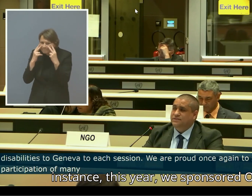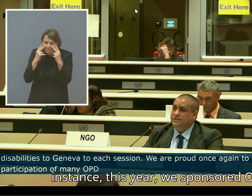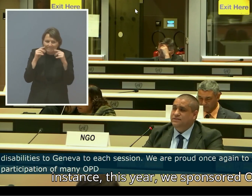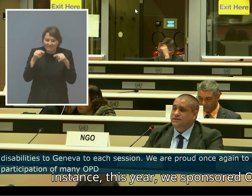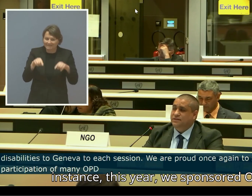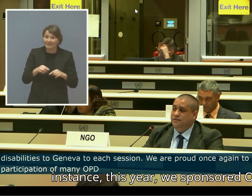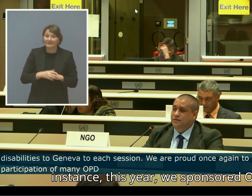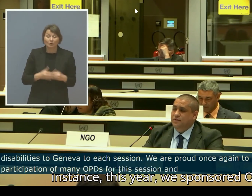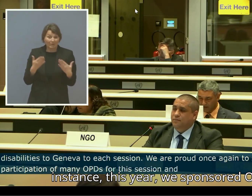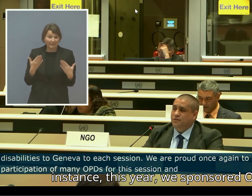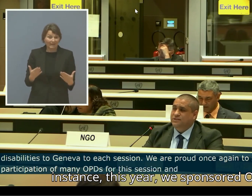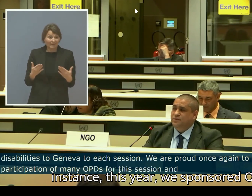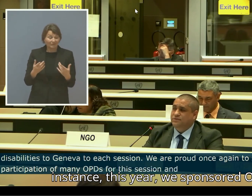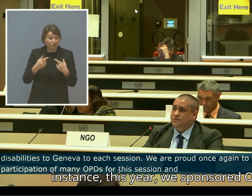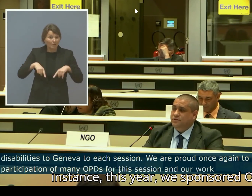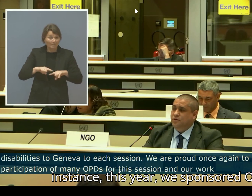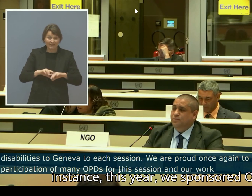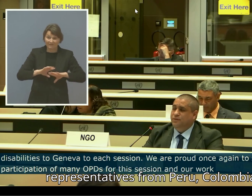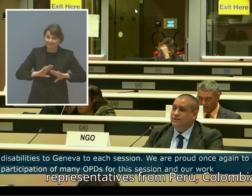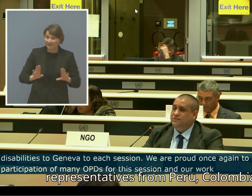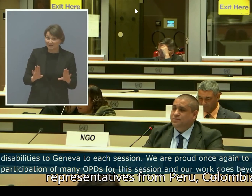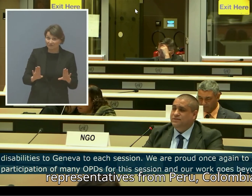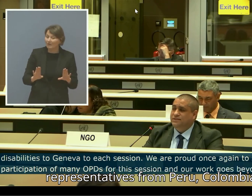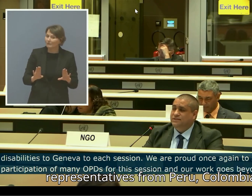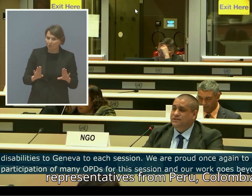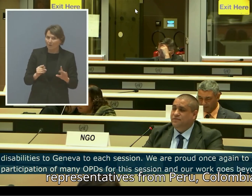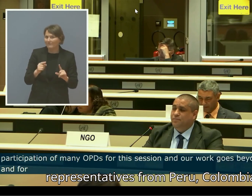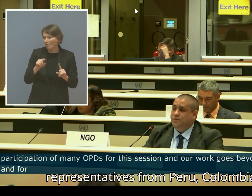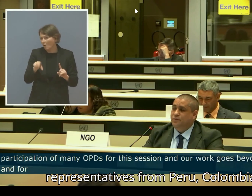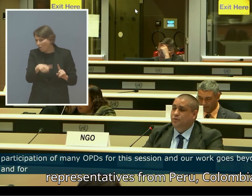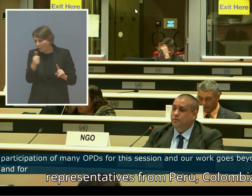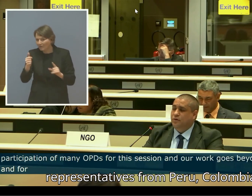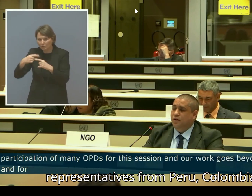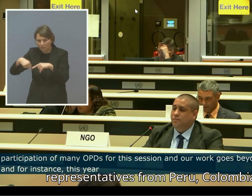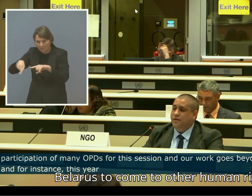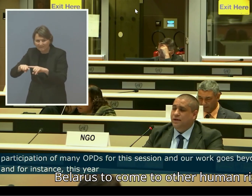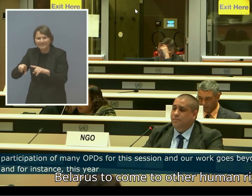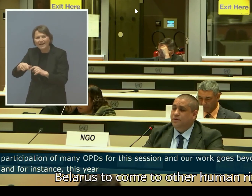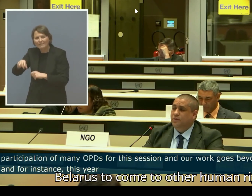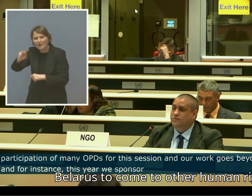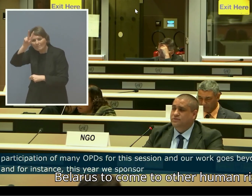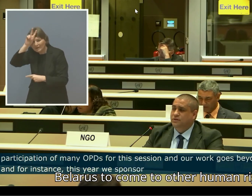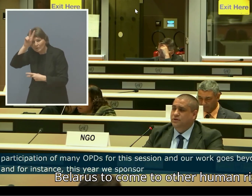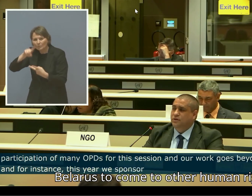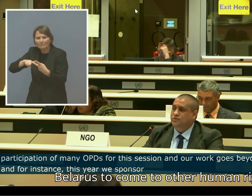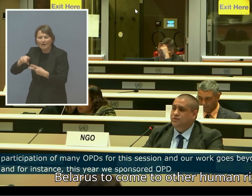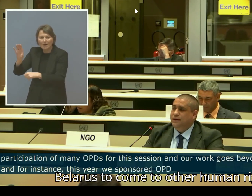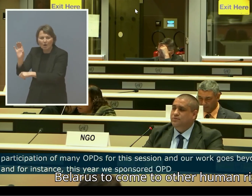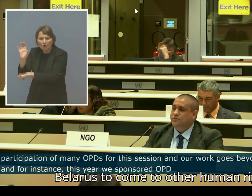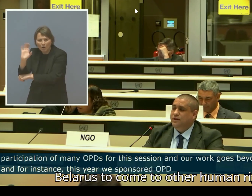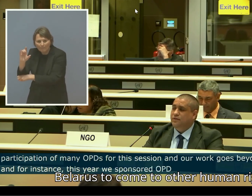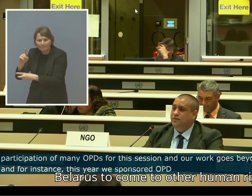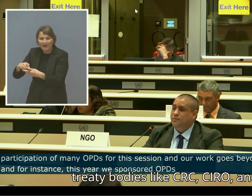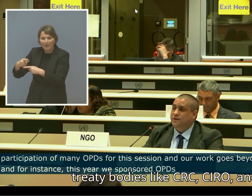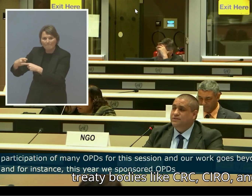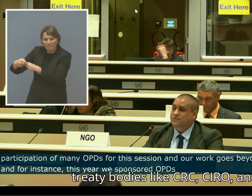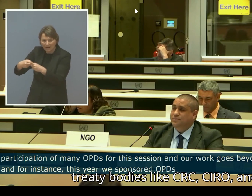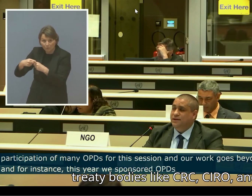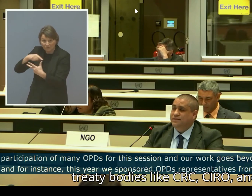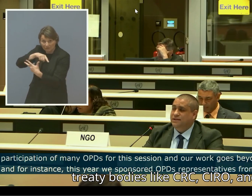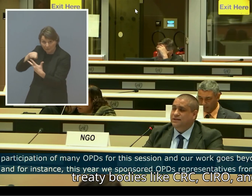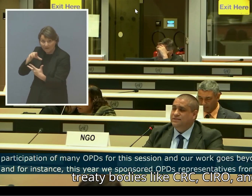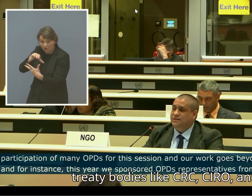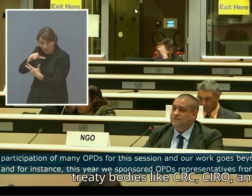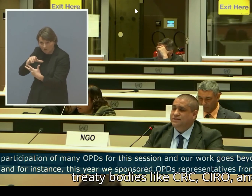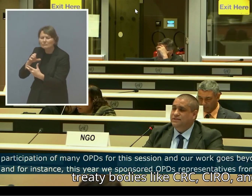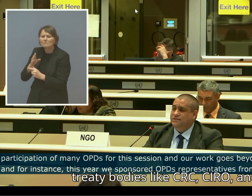instance, this year, we sponsored OPD's representatives from Peru, Colombia, and Belarus to come to other human rights treaty bodies